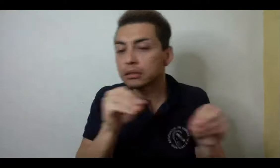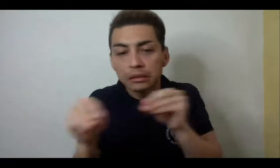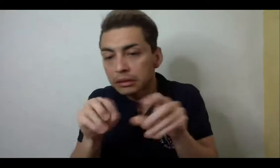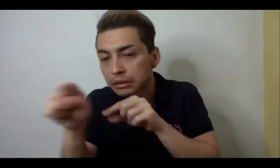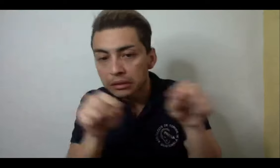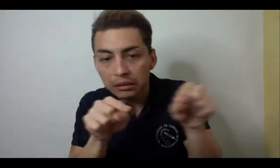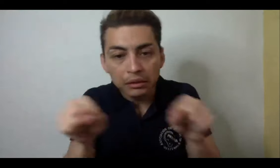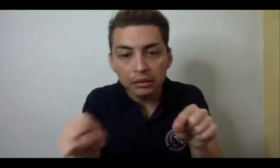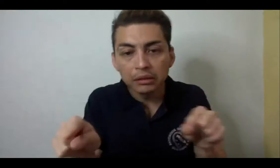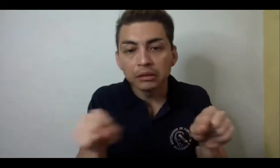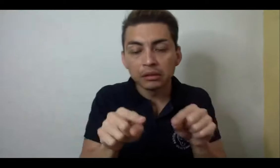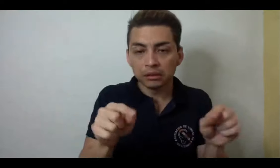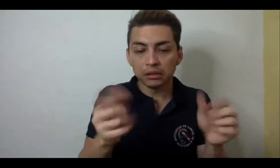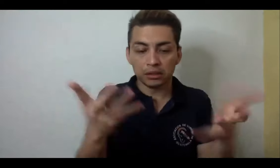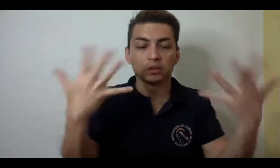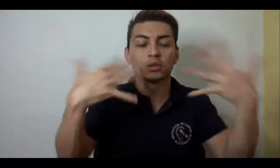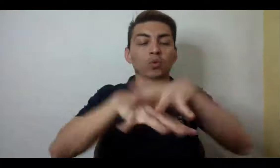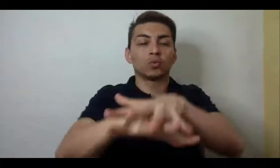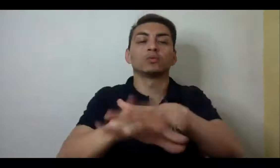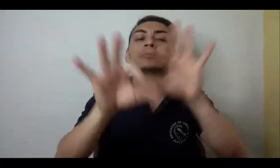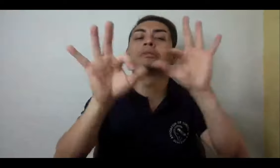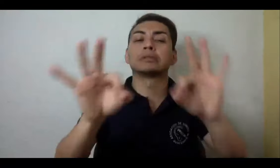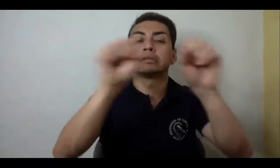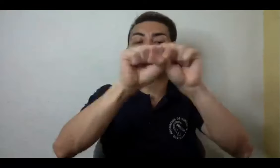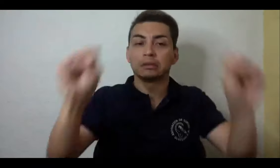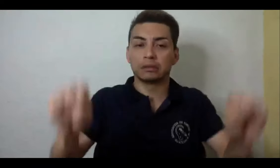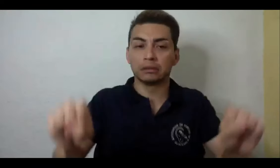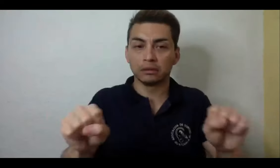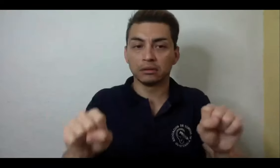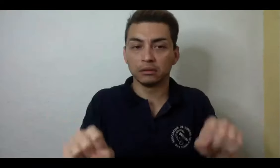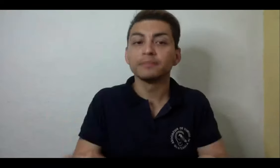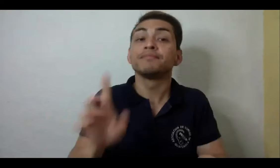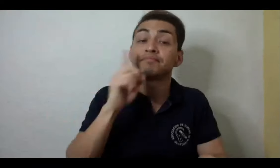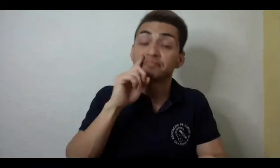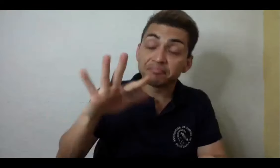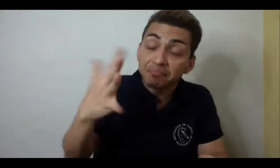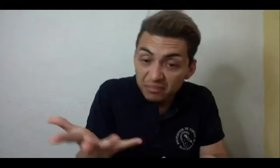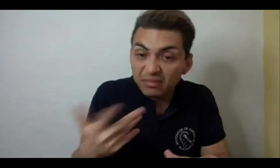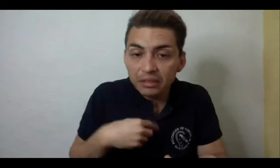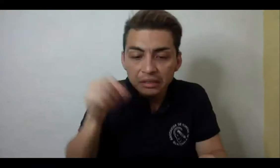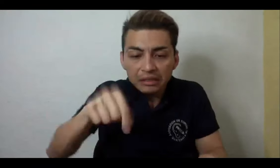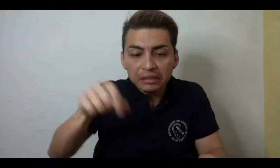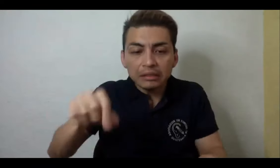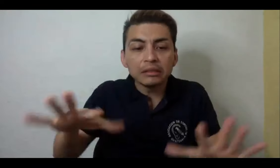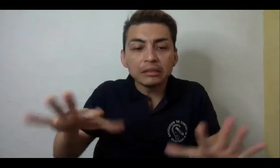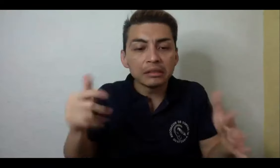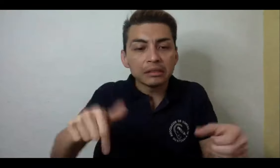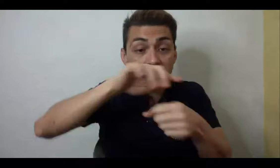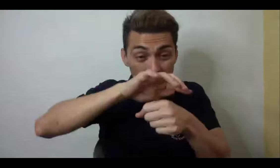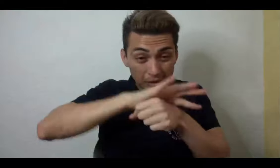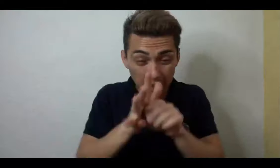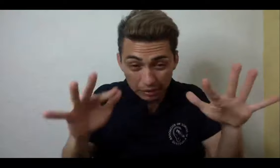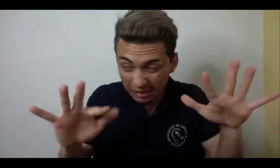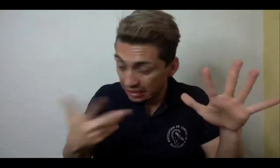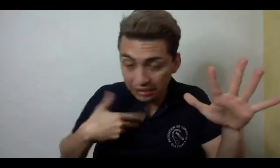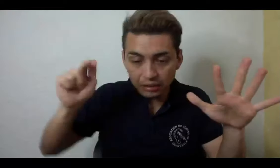inclusive systems. However, the crisis derived from the pandemic also gives us the opportunity to